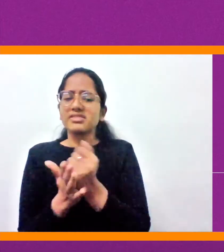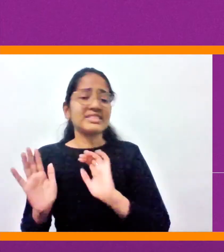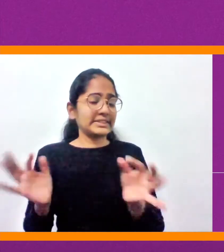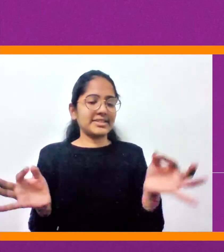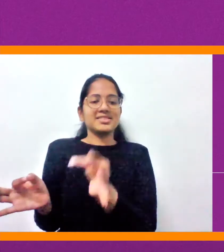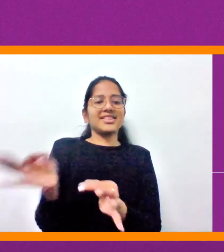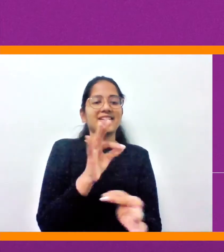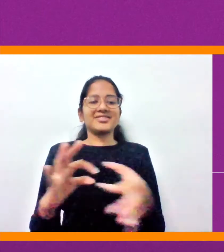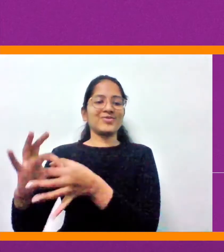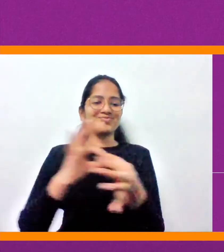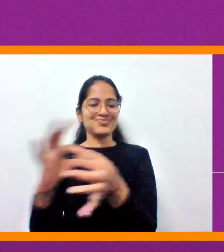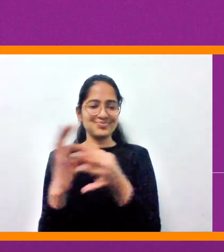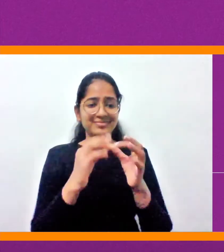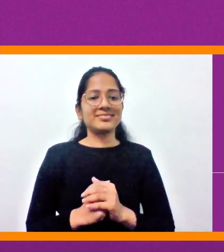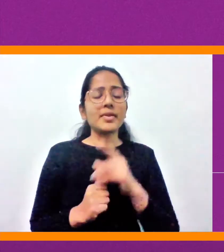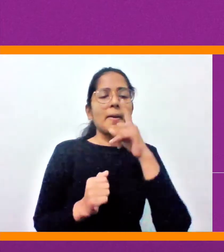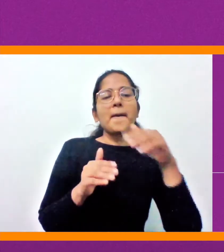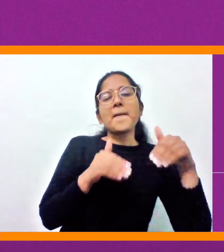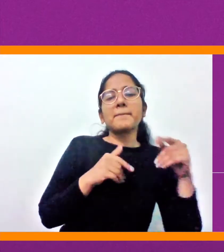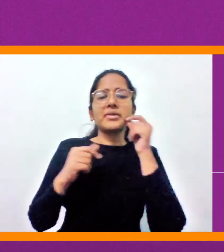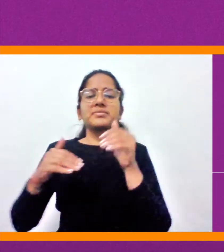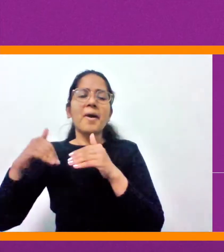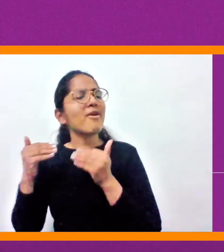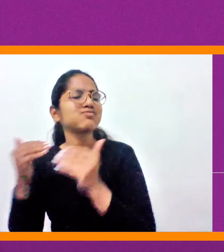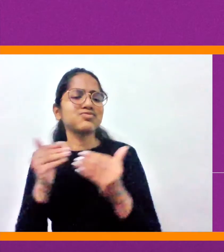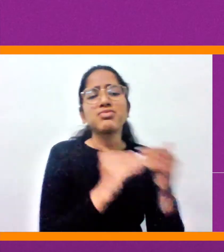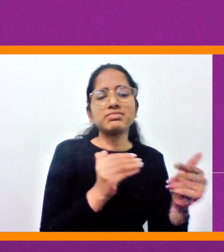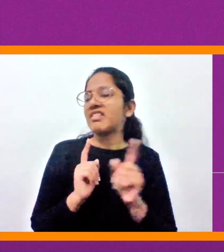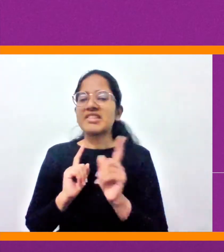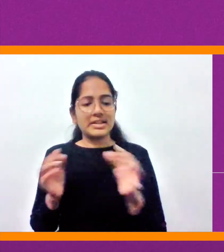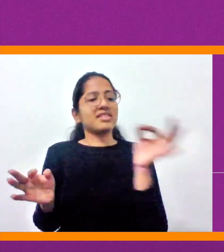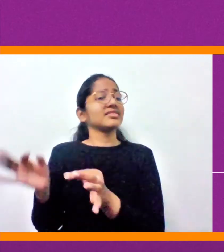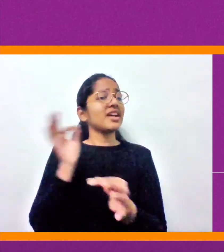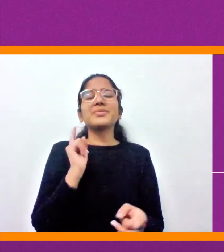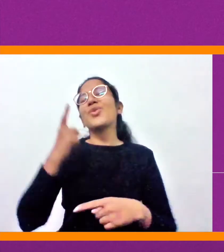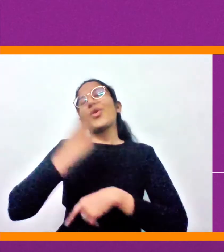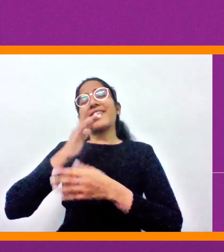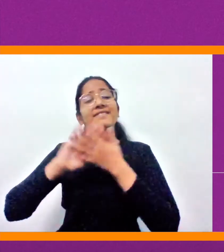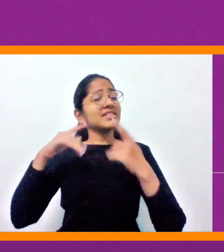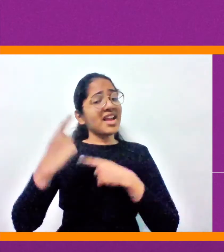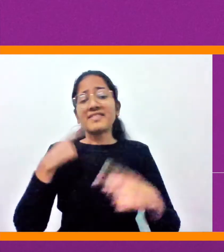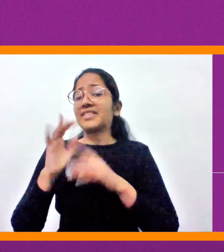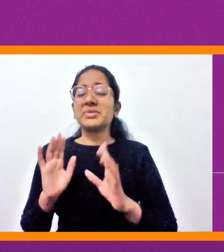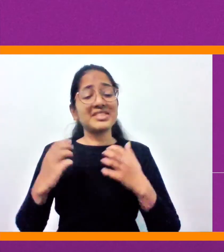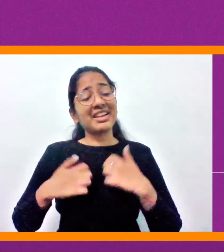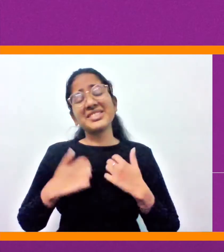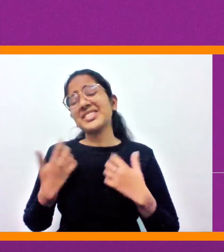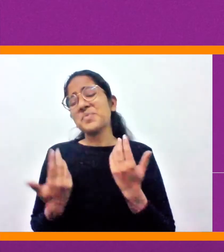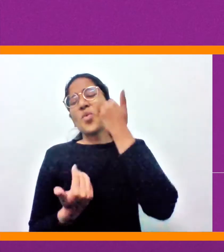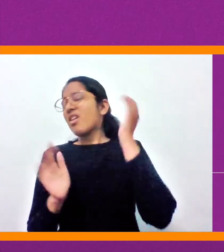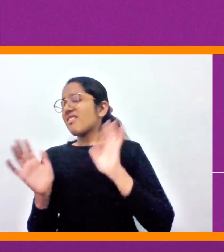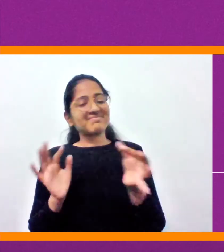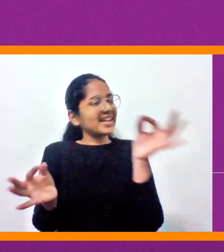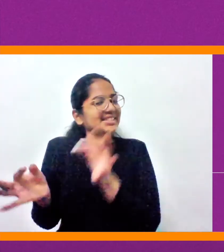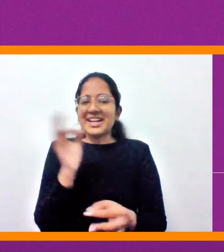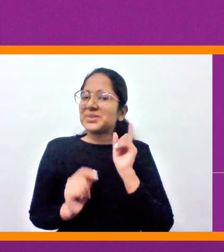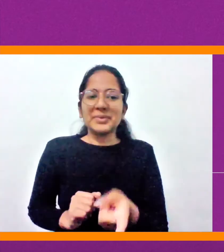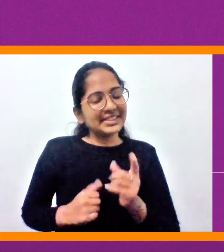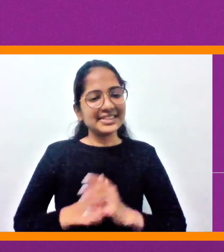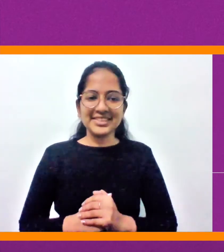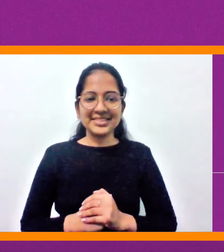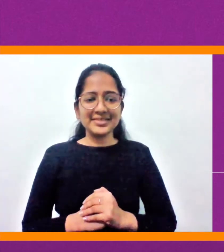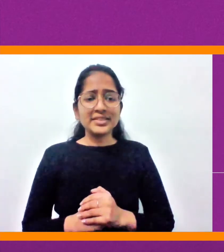explicit, informed, ongoing, and enthusiastic consent of each other, instead of just presuming that silence or absence of a